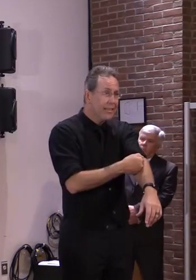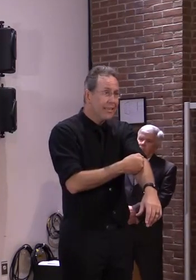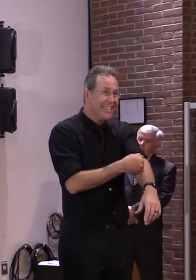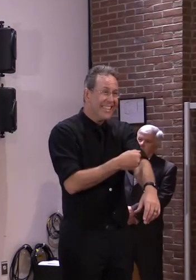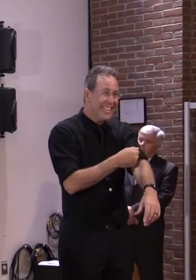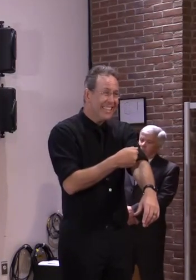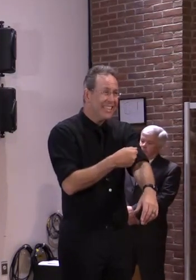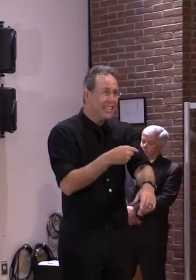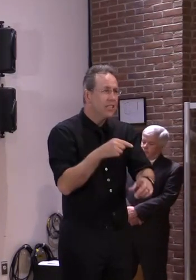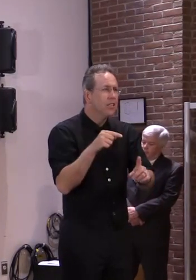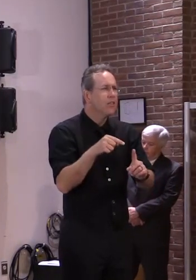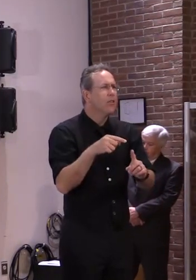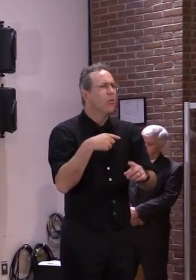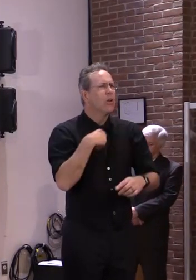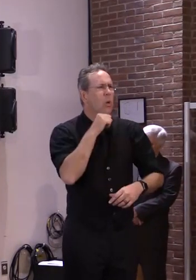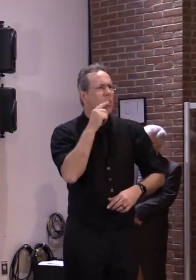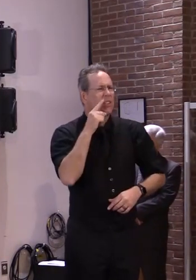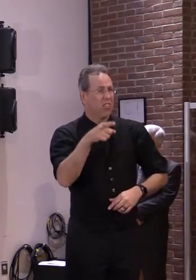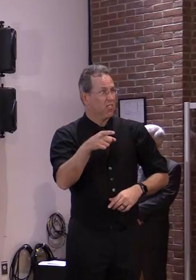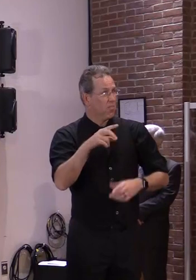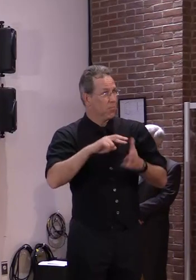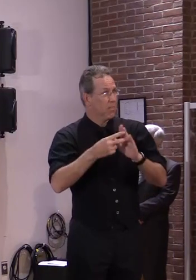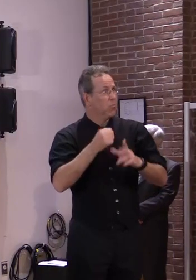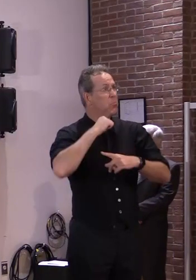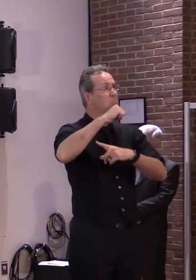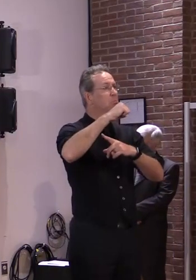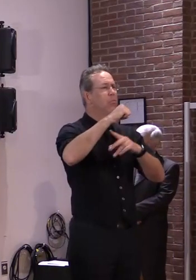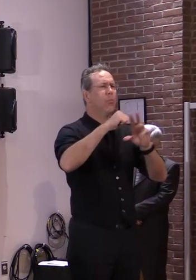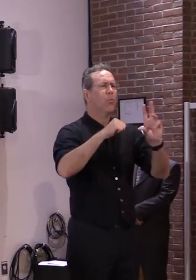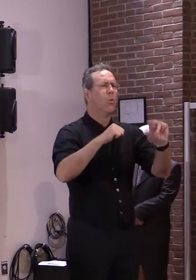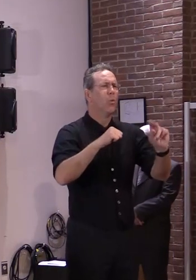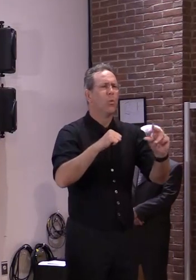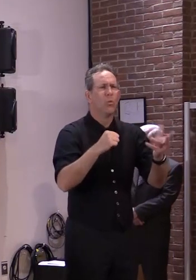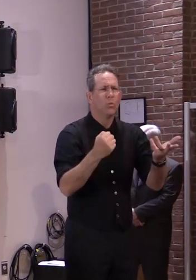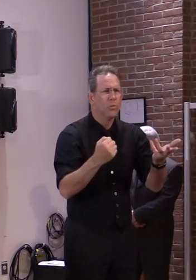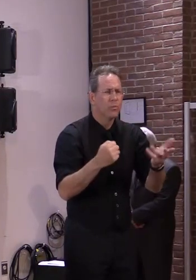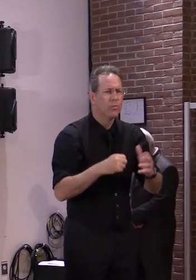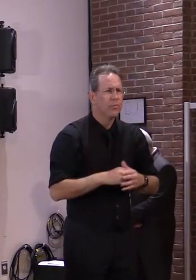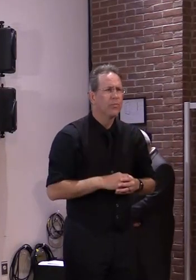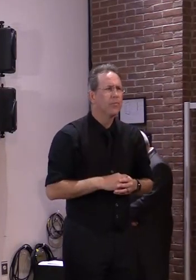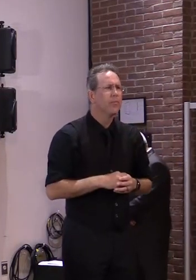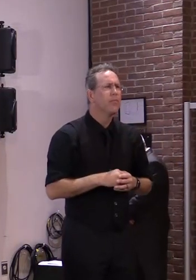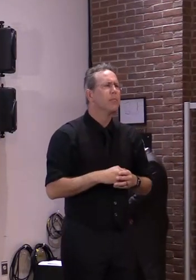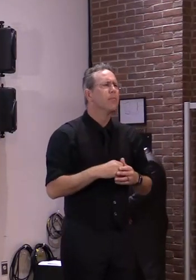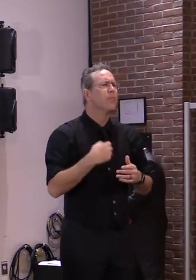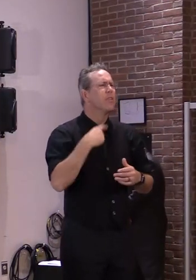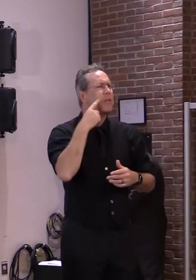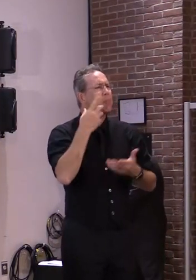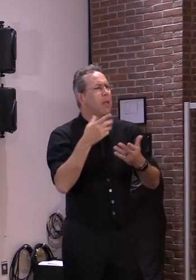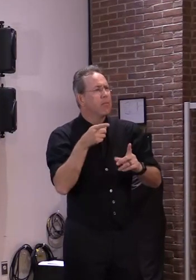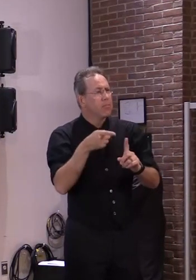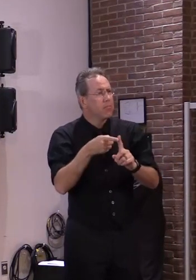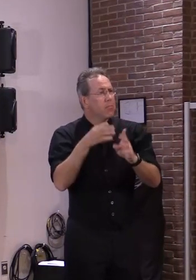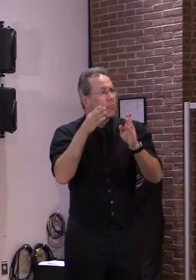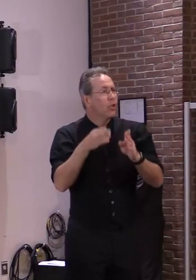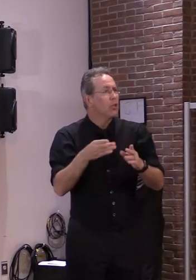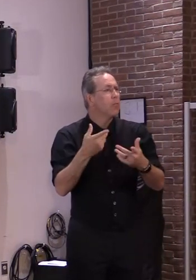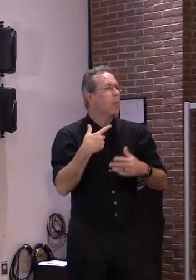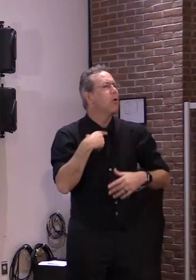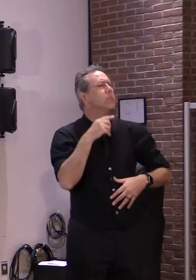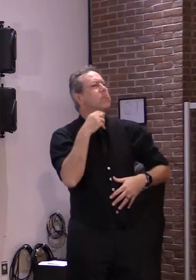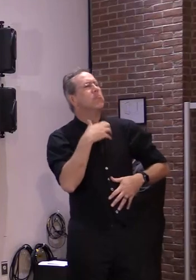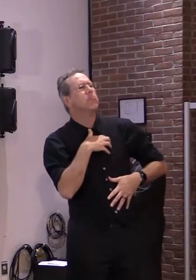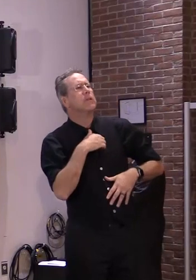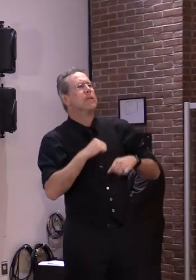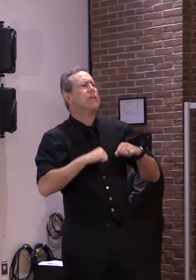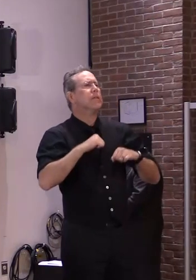vaccine resistant or totally against the notion of vaccine, very skeptical. Quite often it's other factors